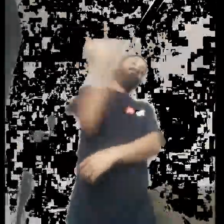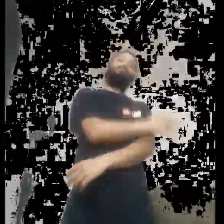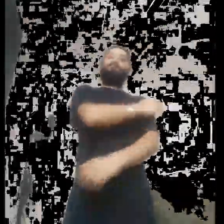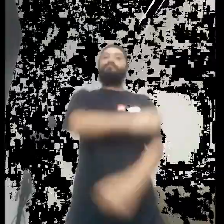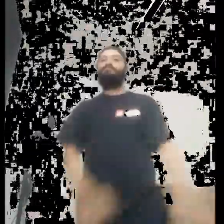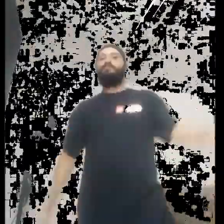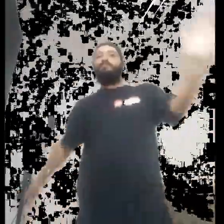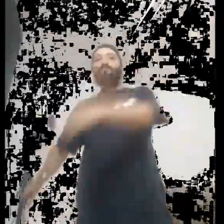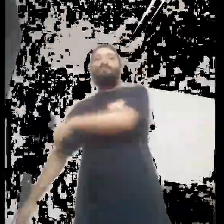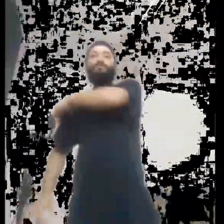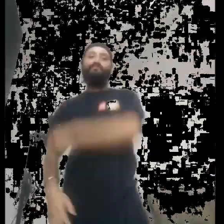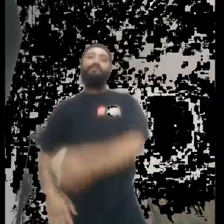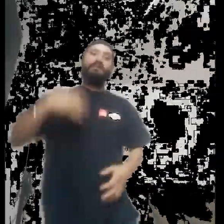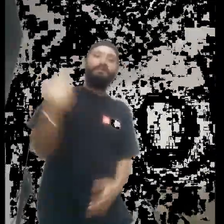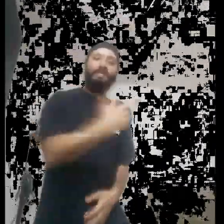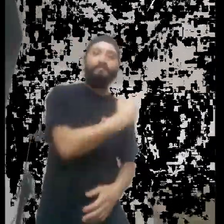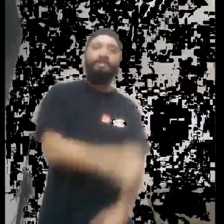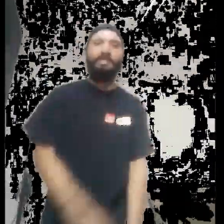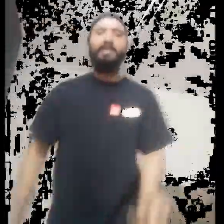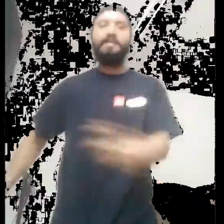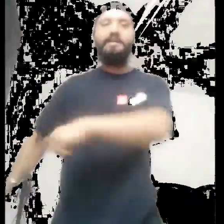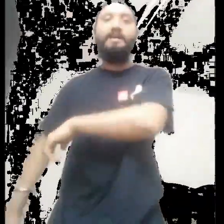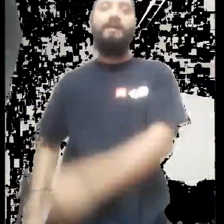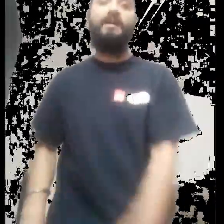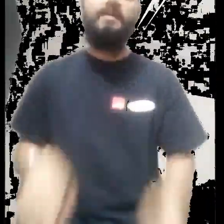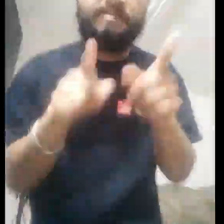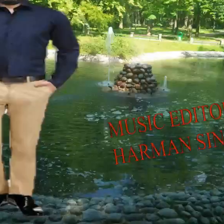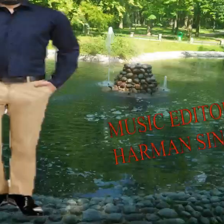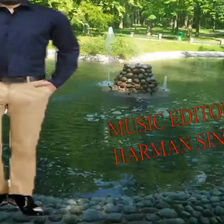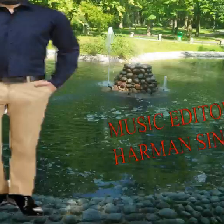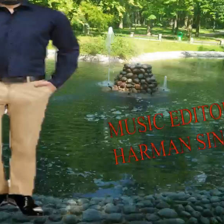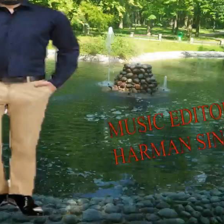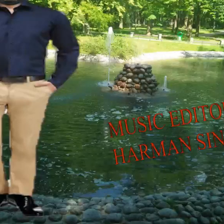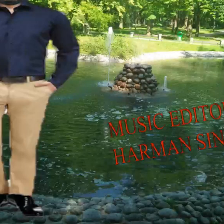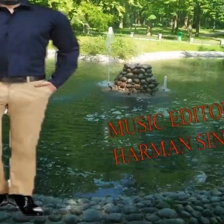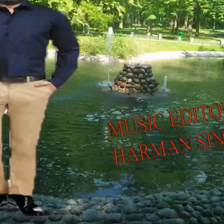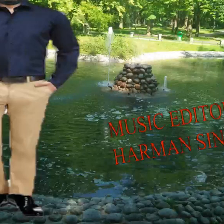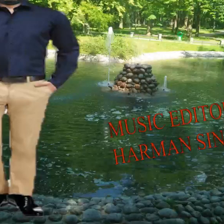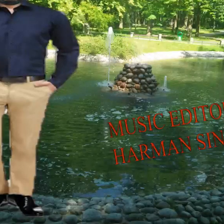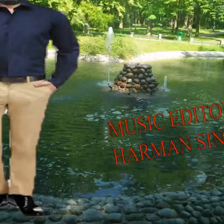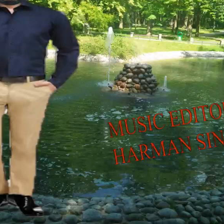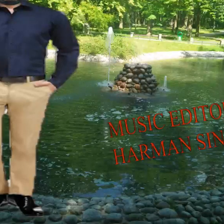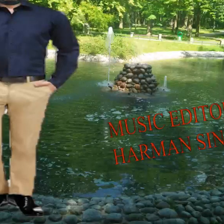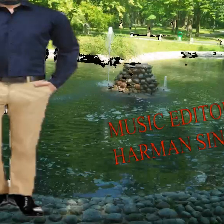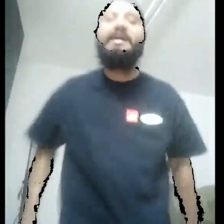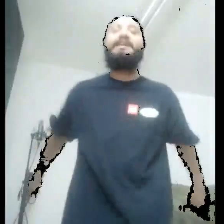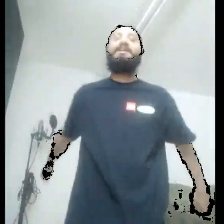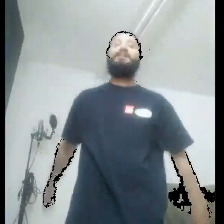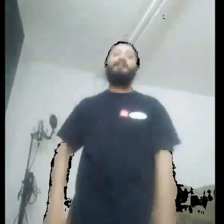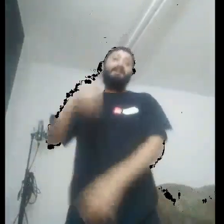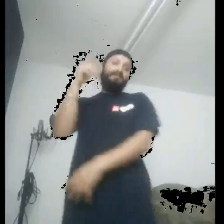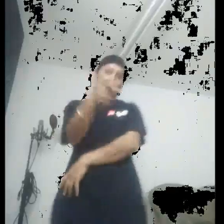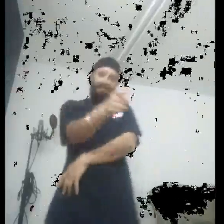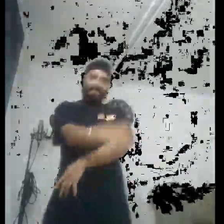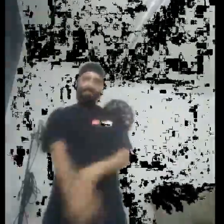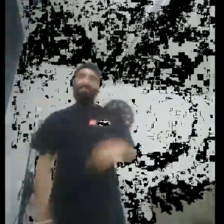My love, do you want tell me Hannah? My love, do you want tell me Hannah? That love